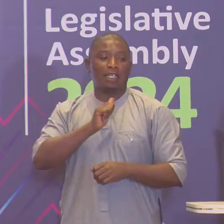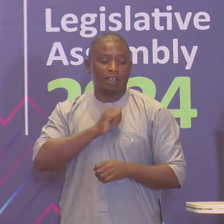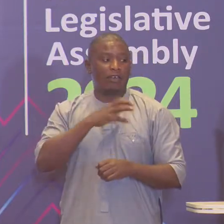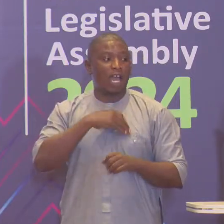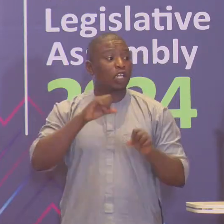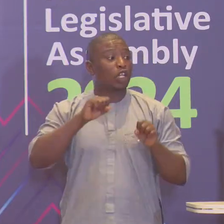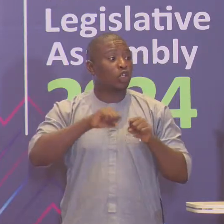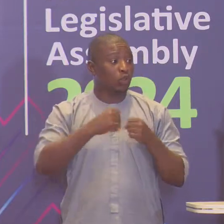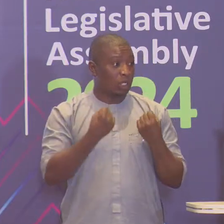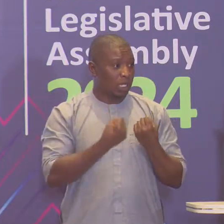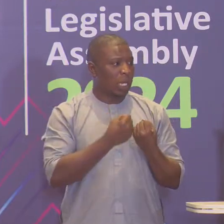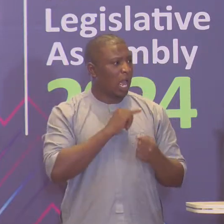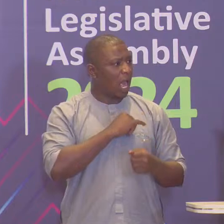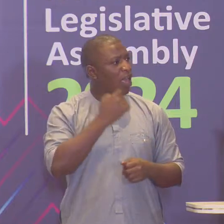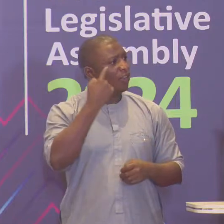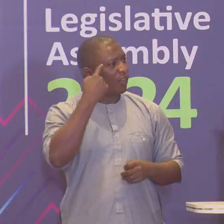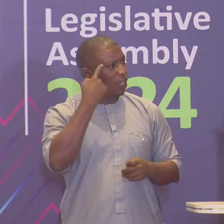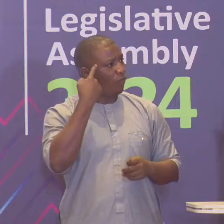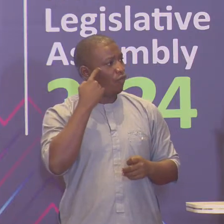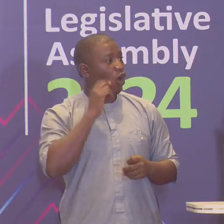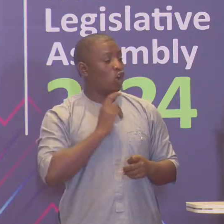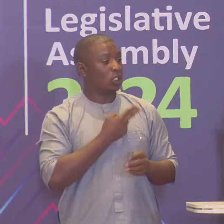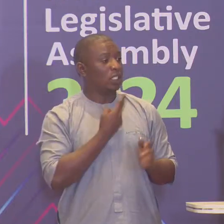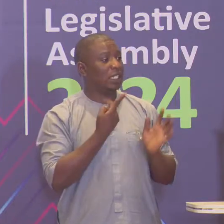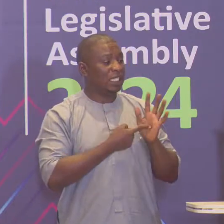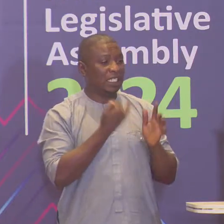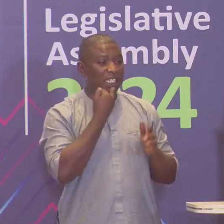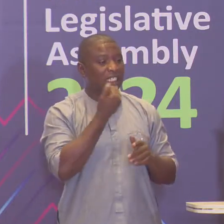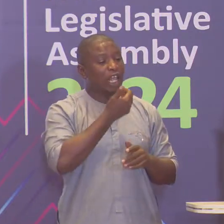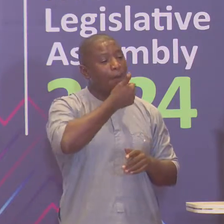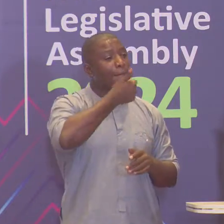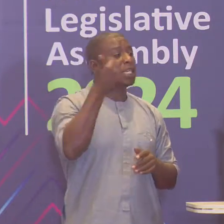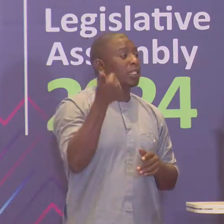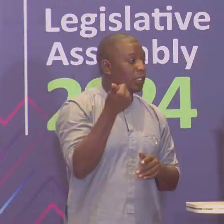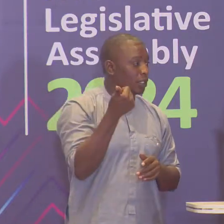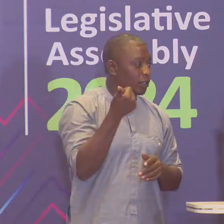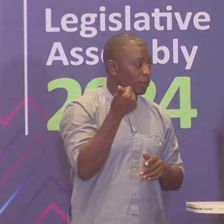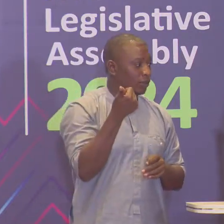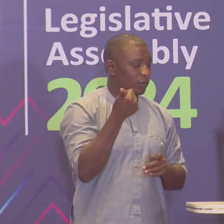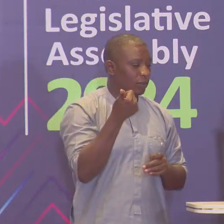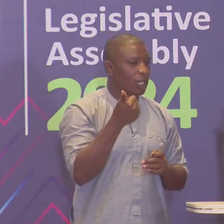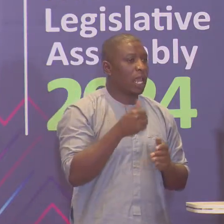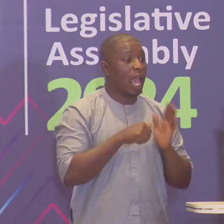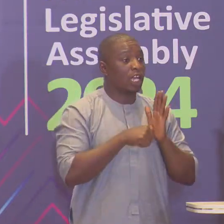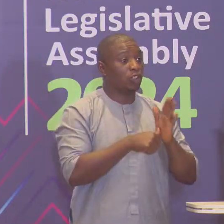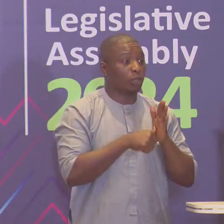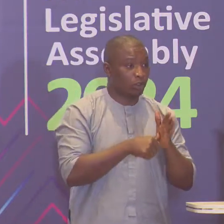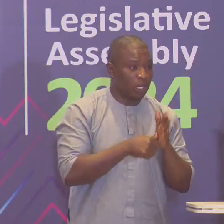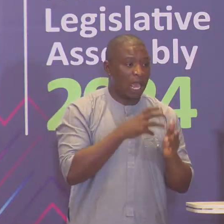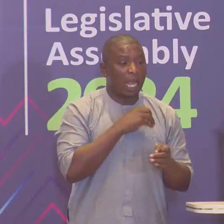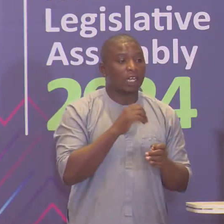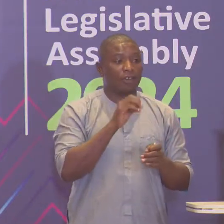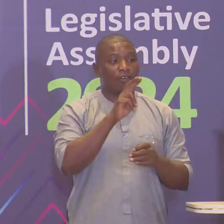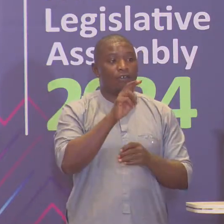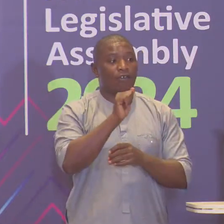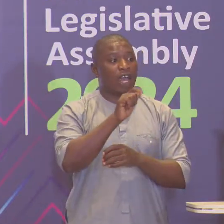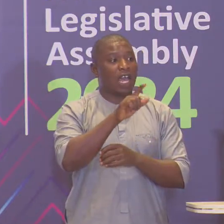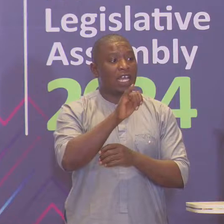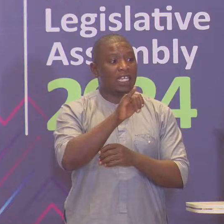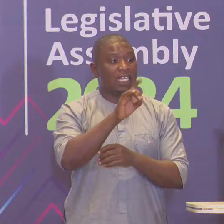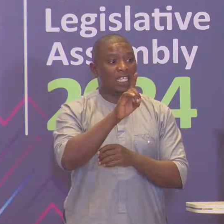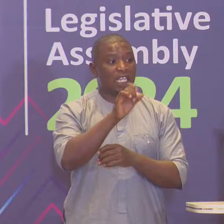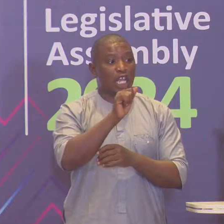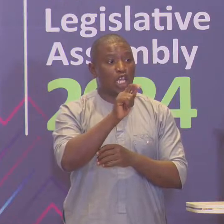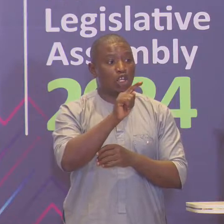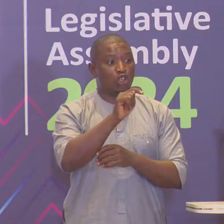I think that for us, this is the best sort of expression and validation that what